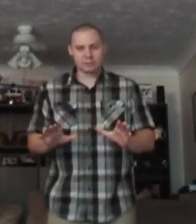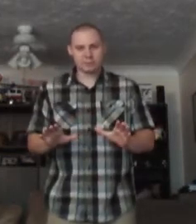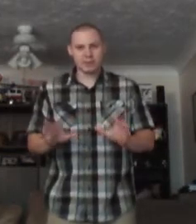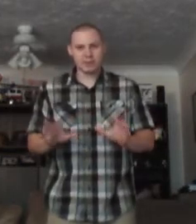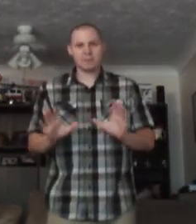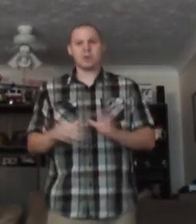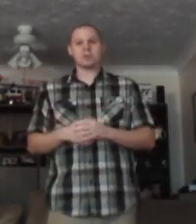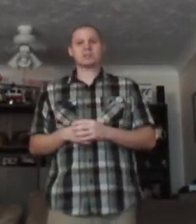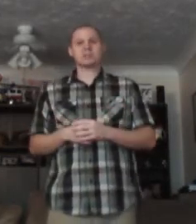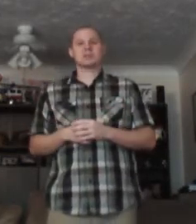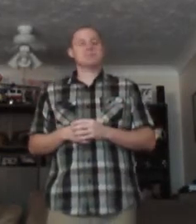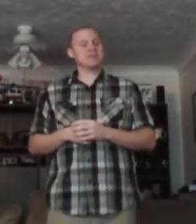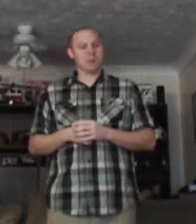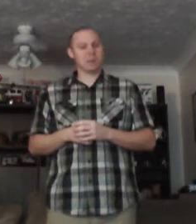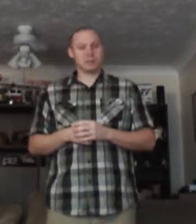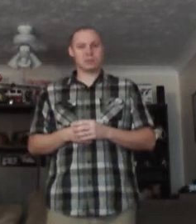and you focused and made the right choices.